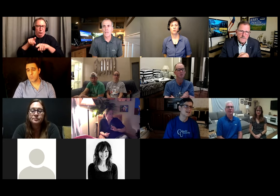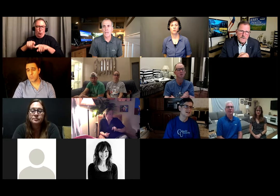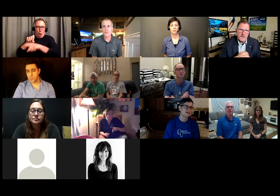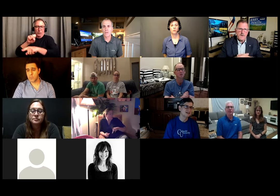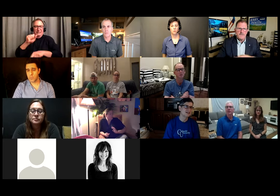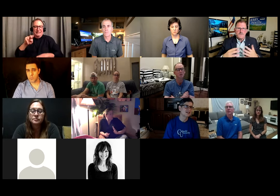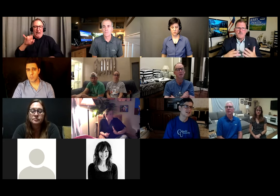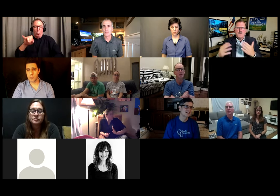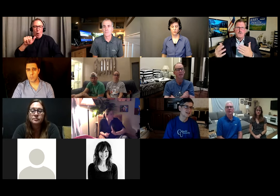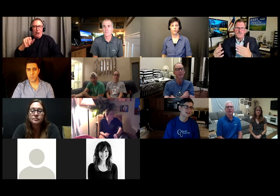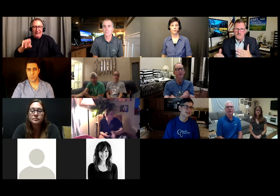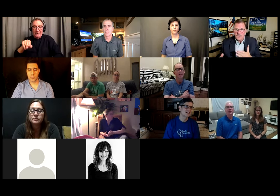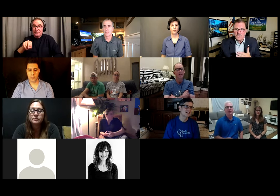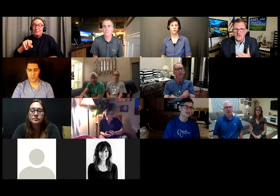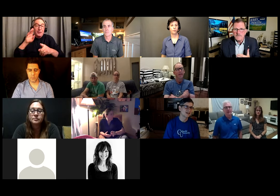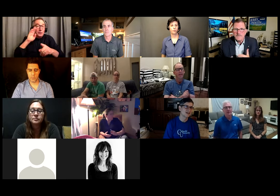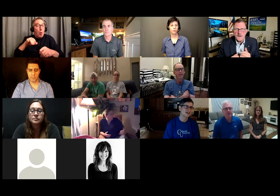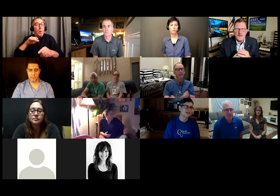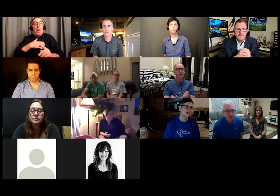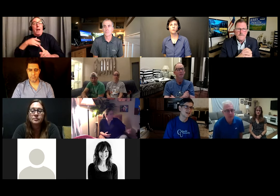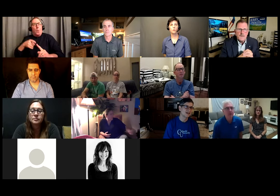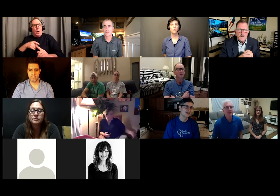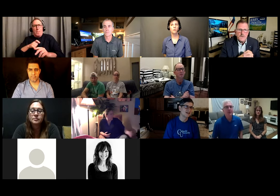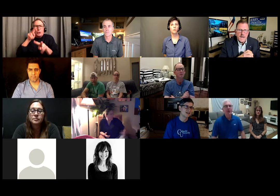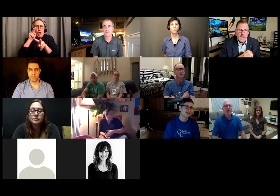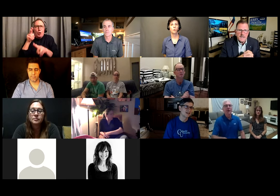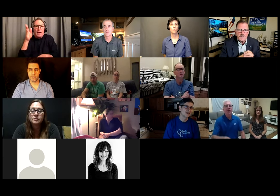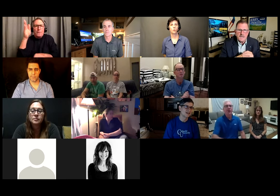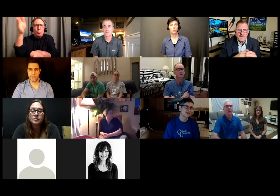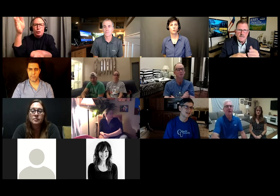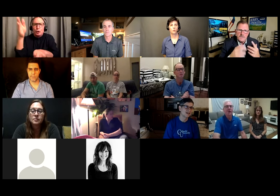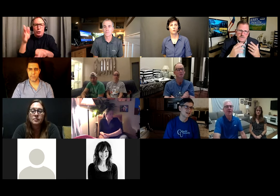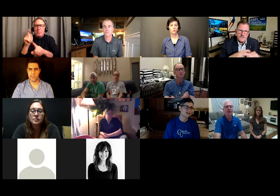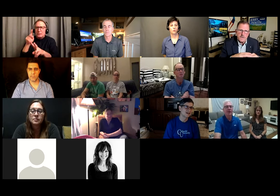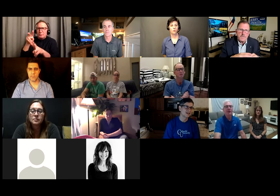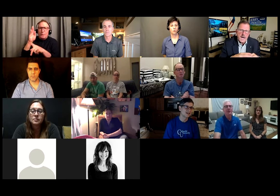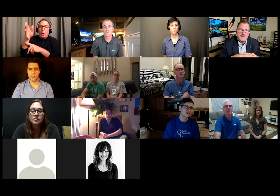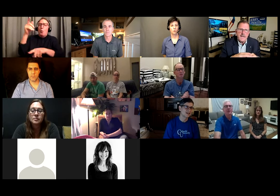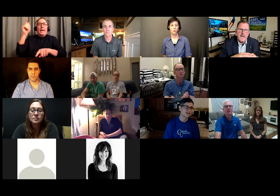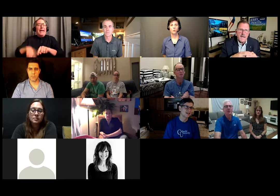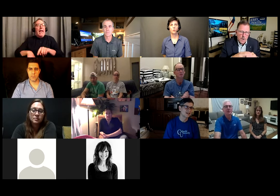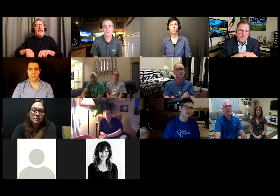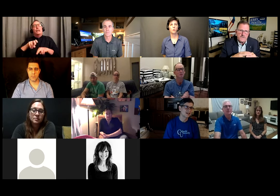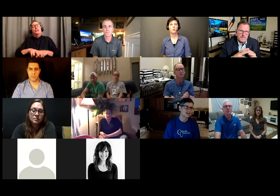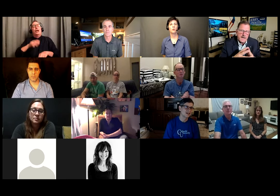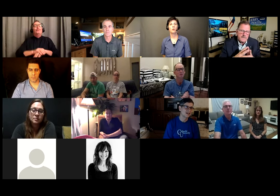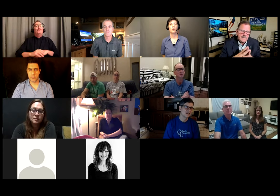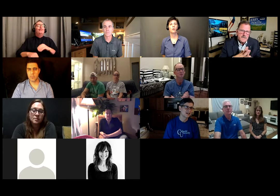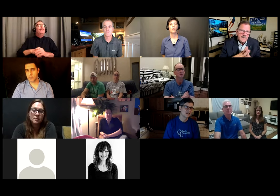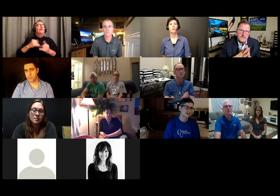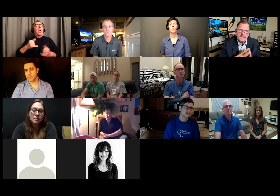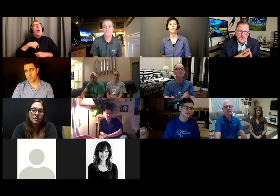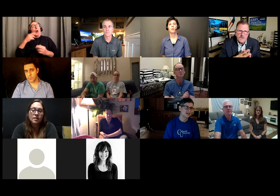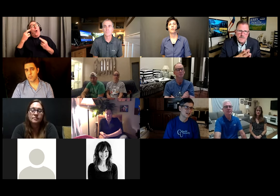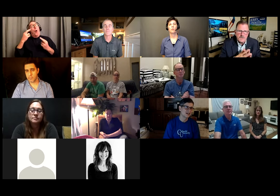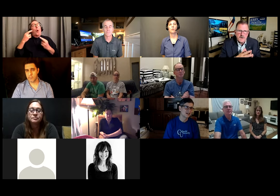again, you always have to work towards the future. You can't necessarily just sit where Pat today and hope something happens.